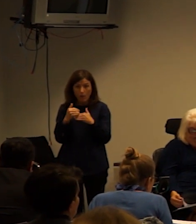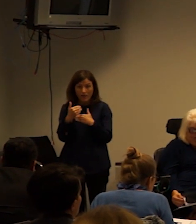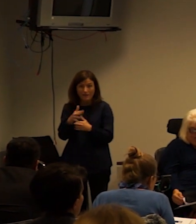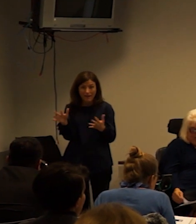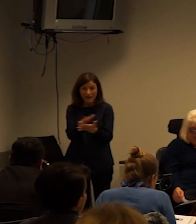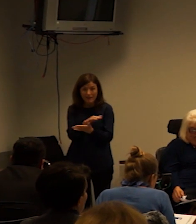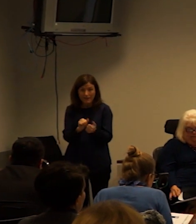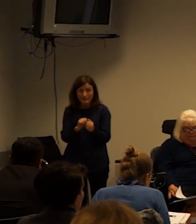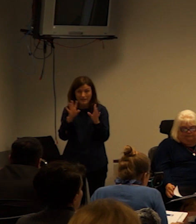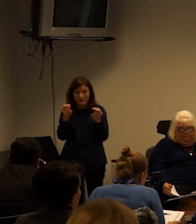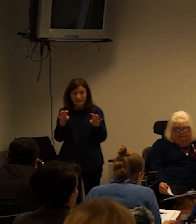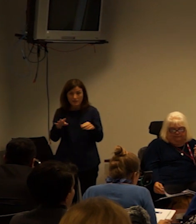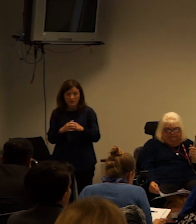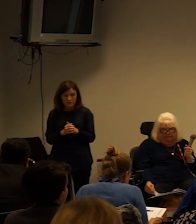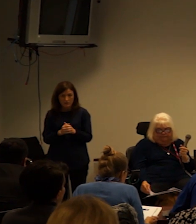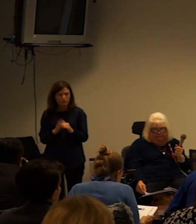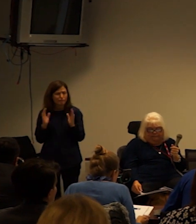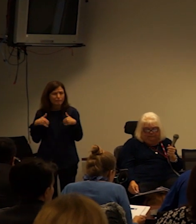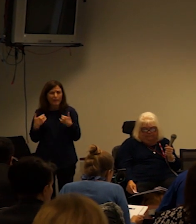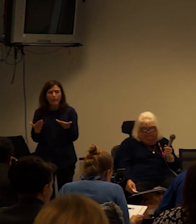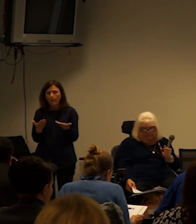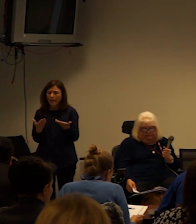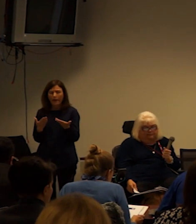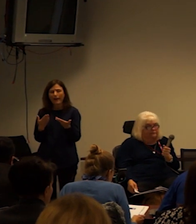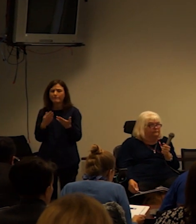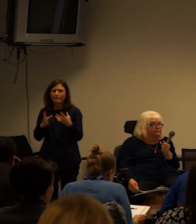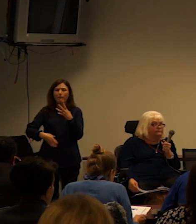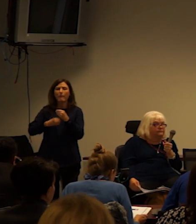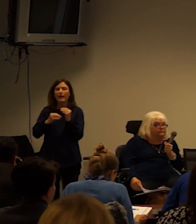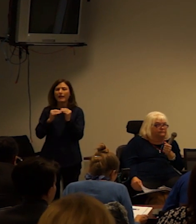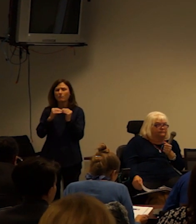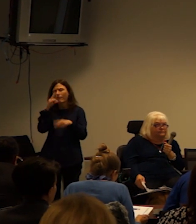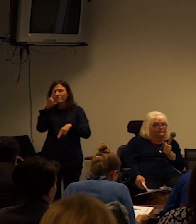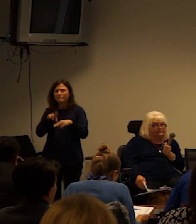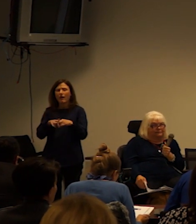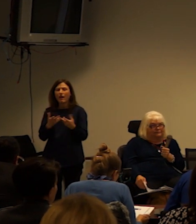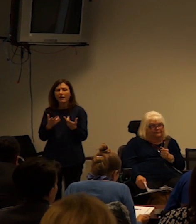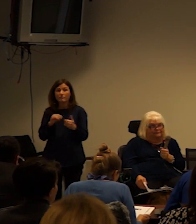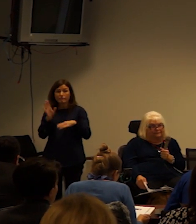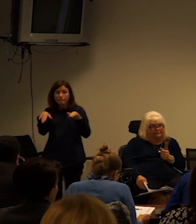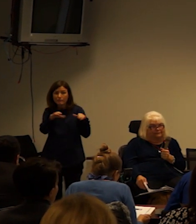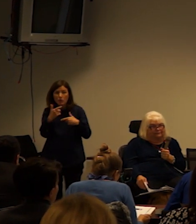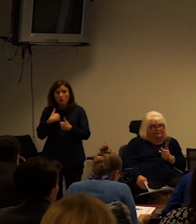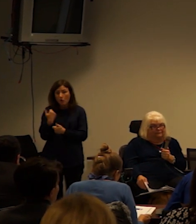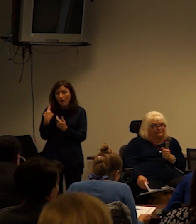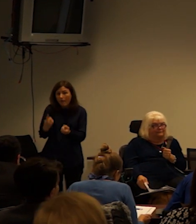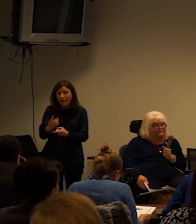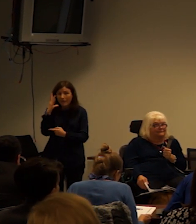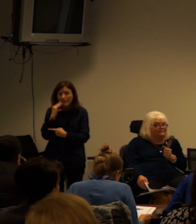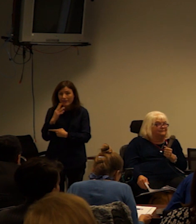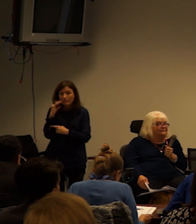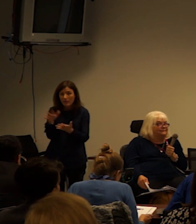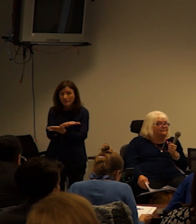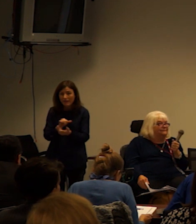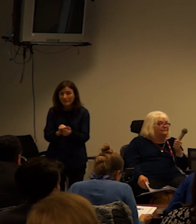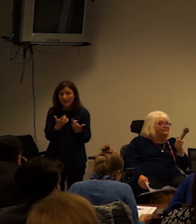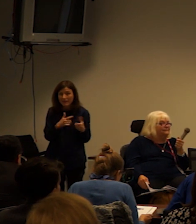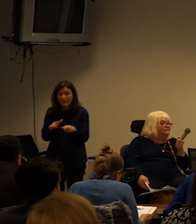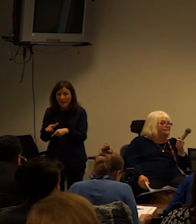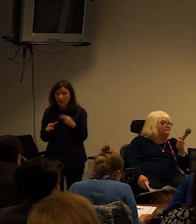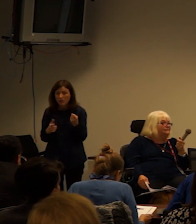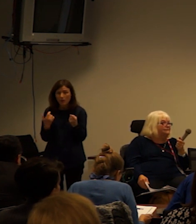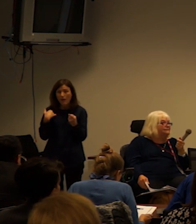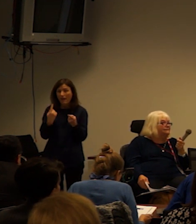disaster? Feel free to make that more fun, you know? Hey, have you ever been in a disaster before? Have you ever